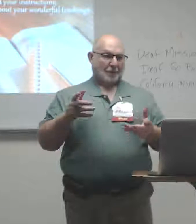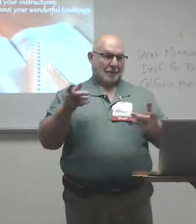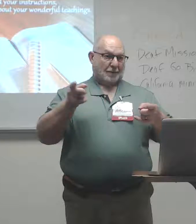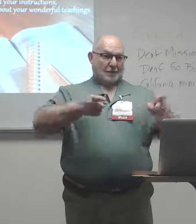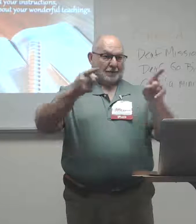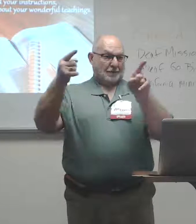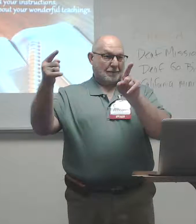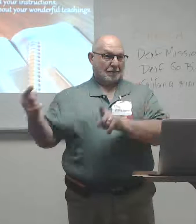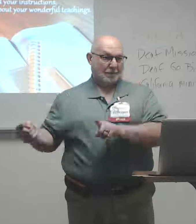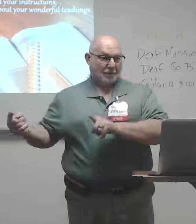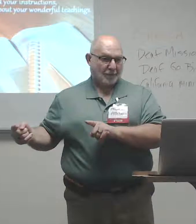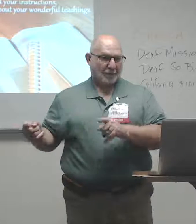to students.